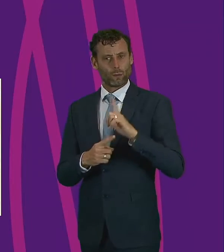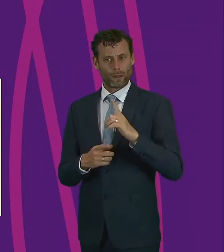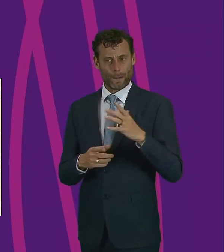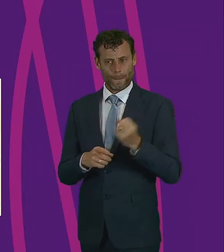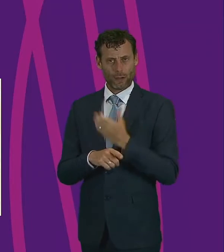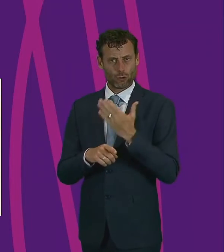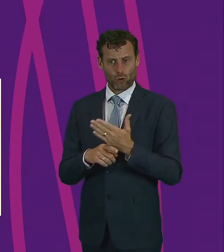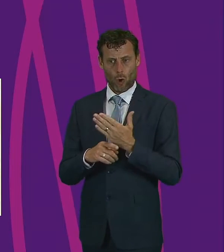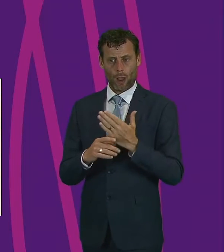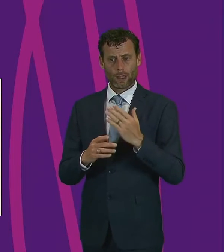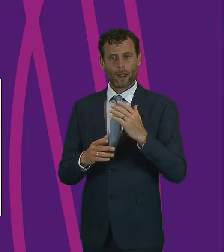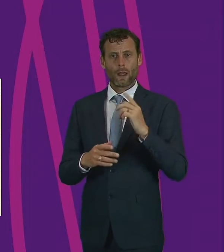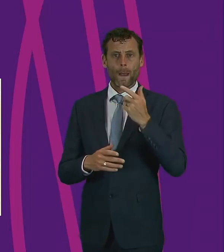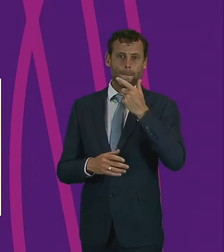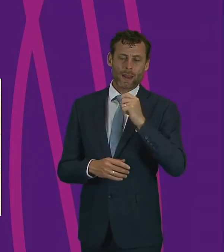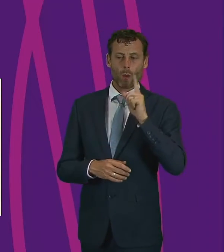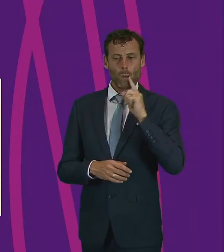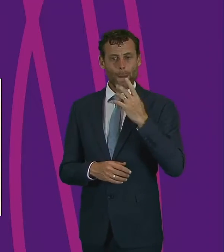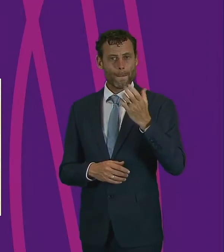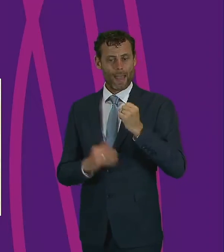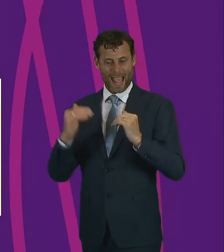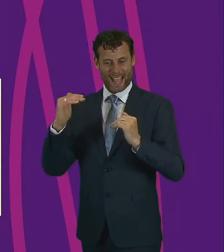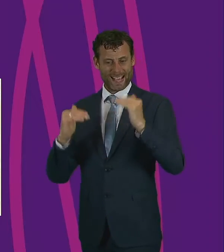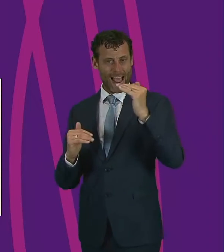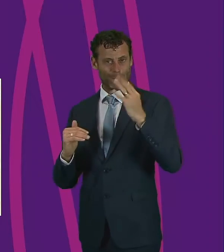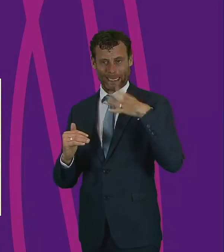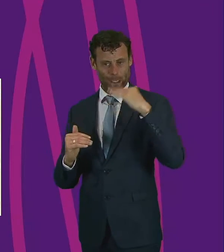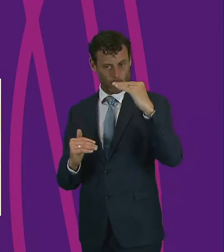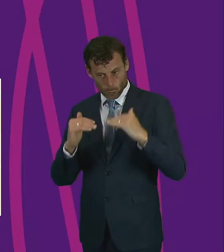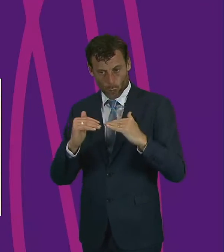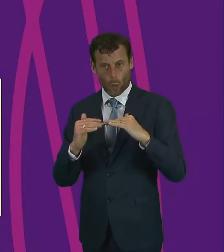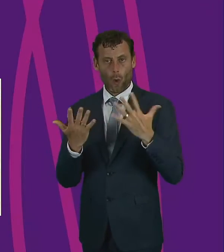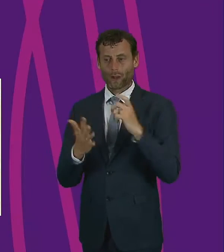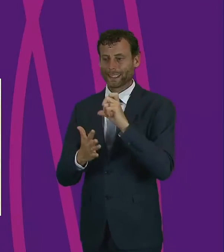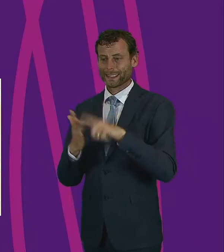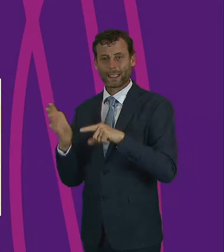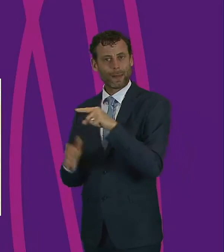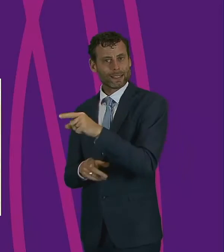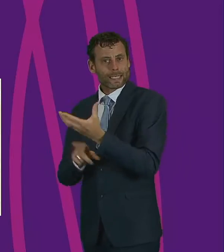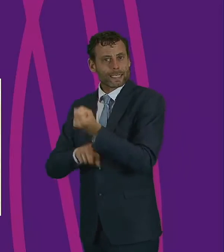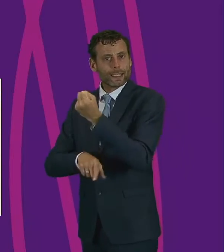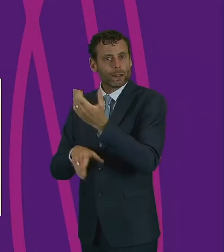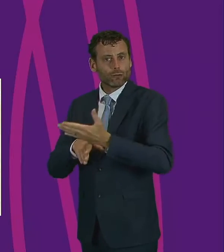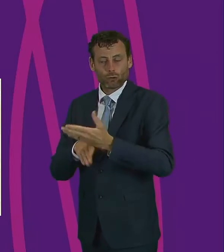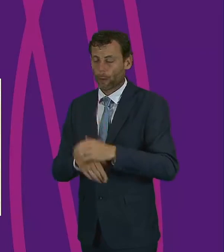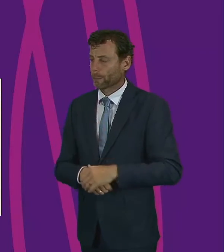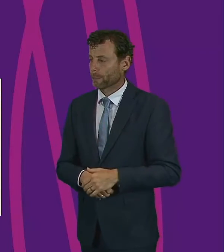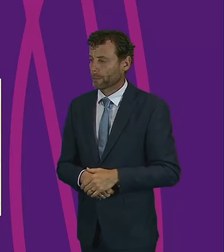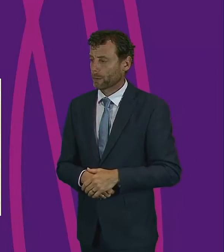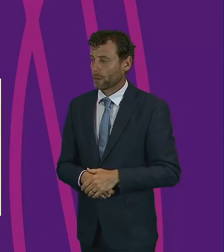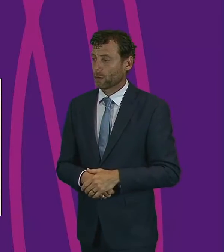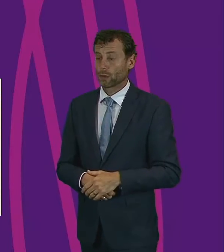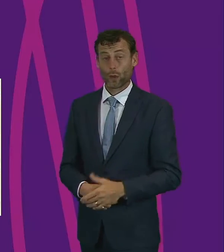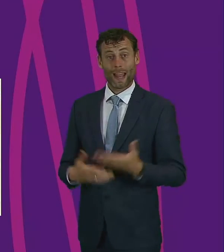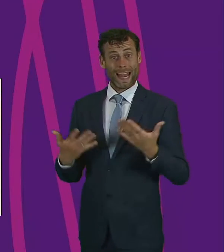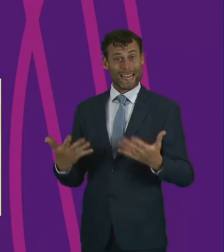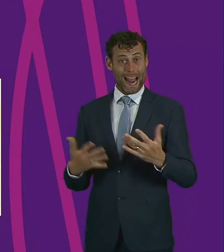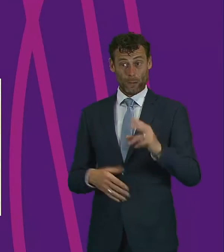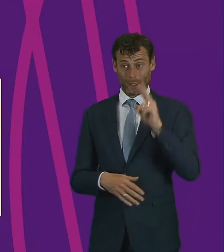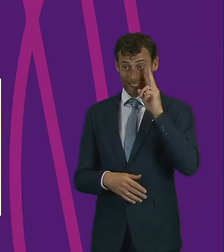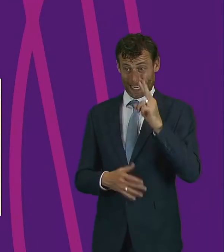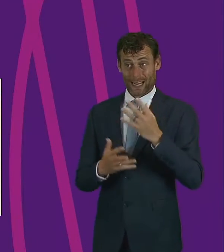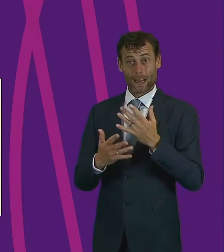disability employment gap. Lockdown has demonstrated that there is a significant proportion of work that can be done at home, keeping many parts